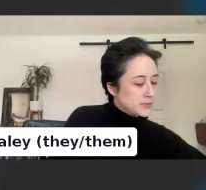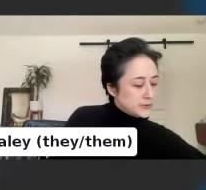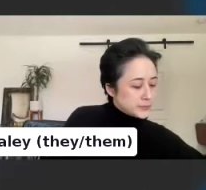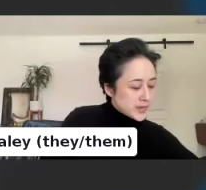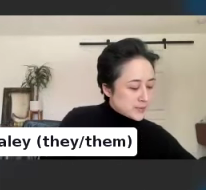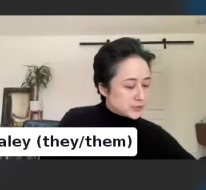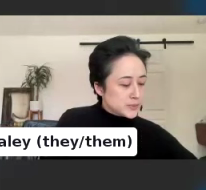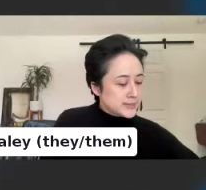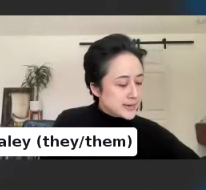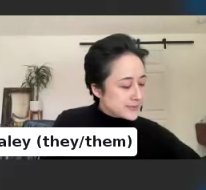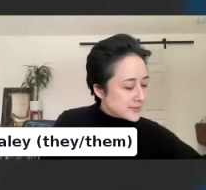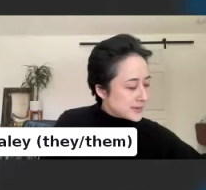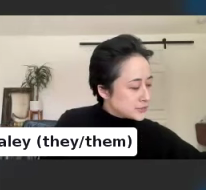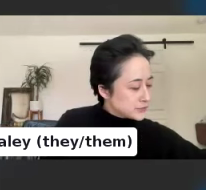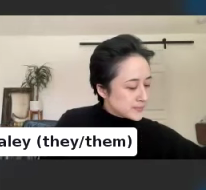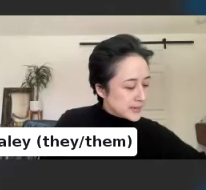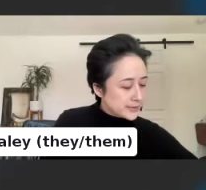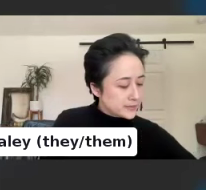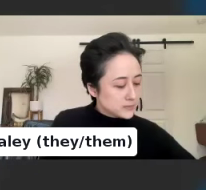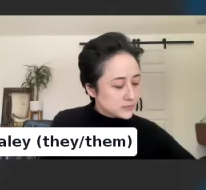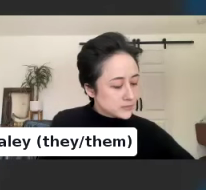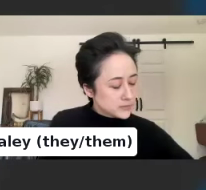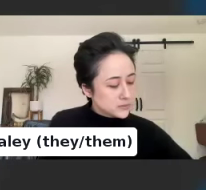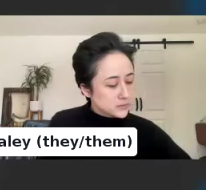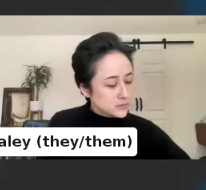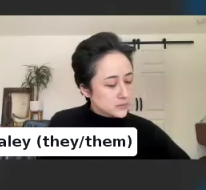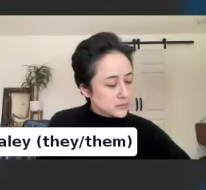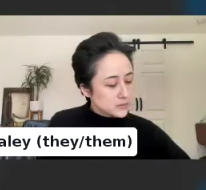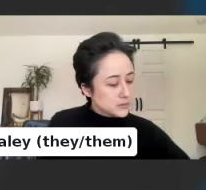We want to first be able to identify major from minor.